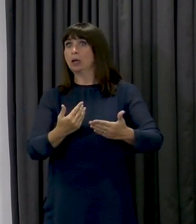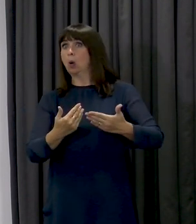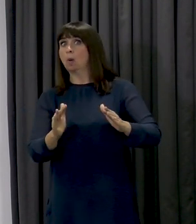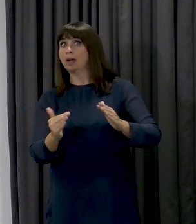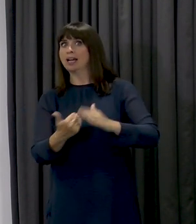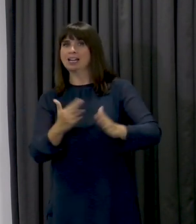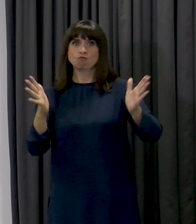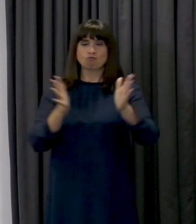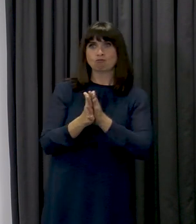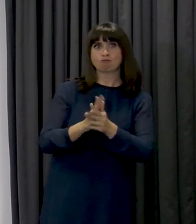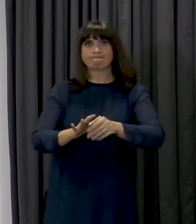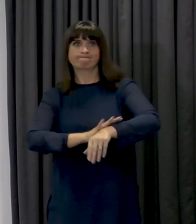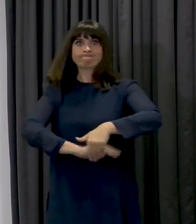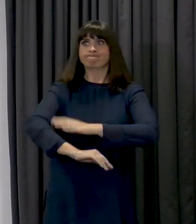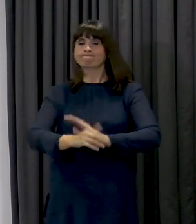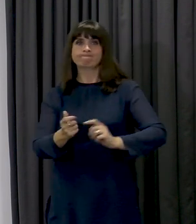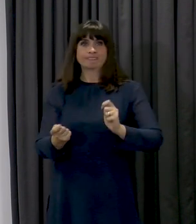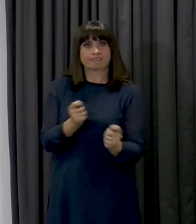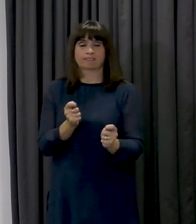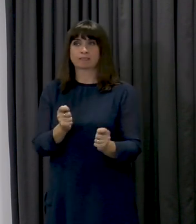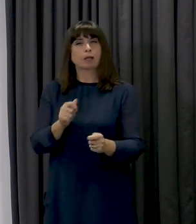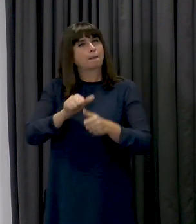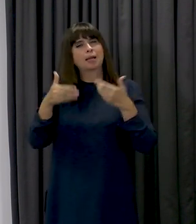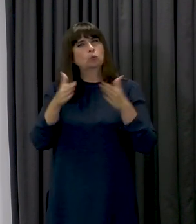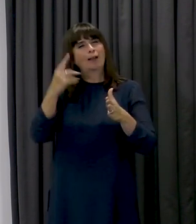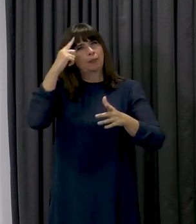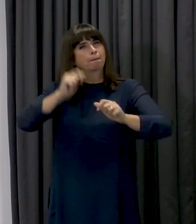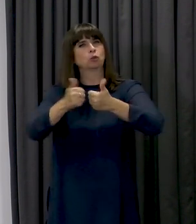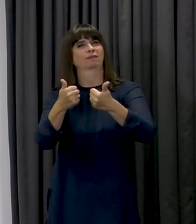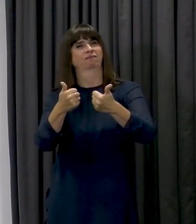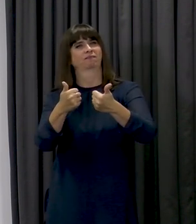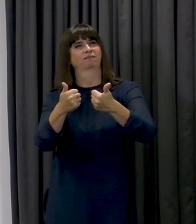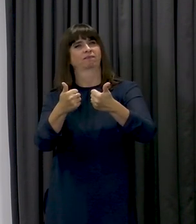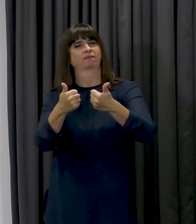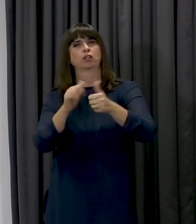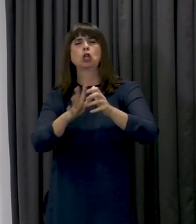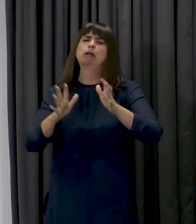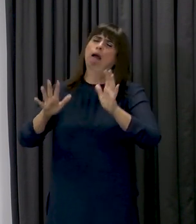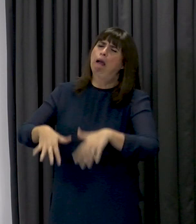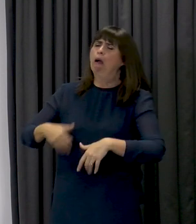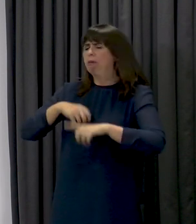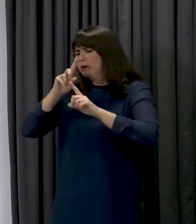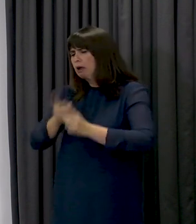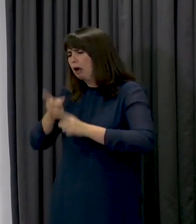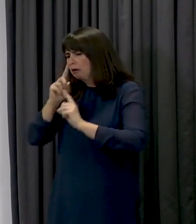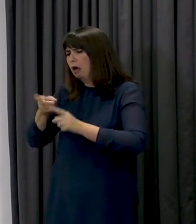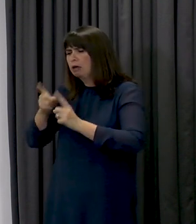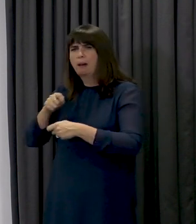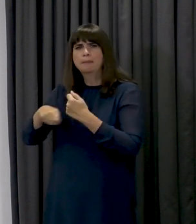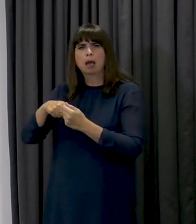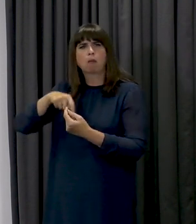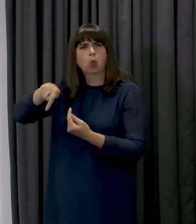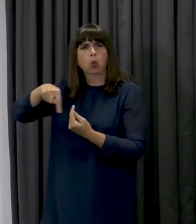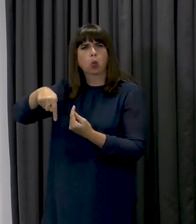your way here in Wales, because by doing it in that way, we will be able to create further